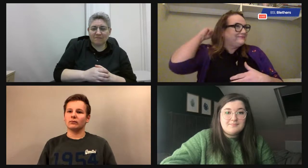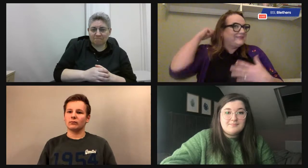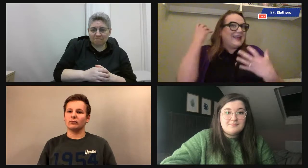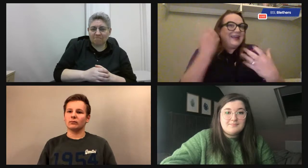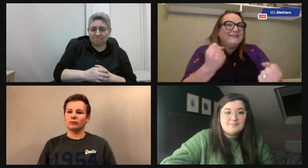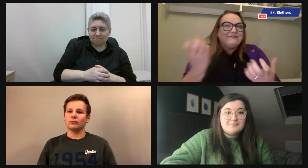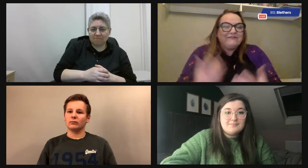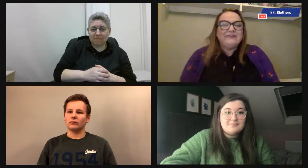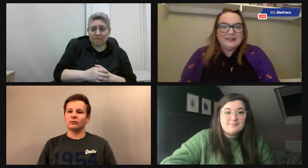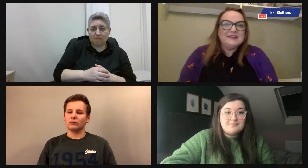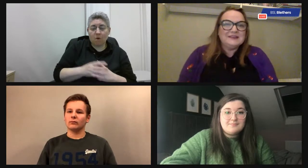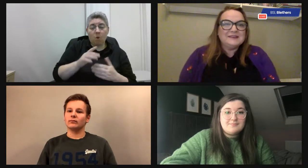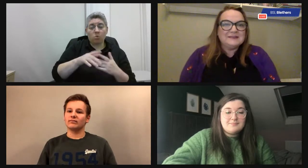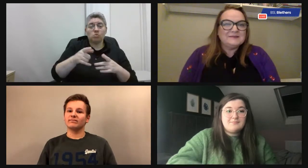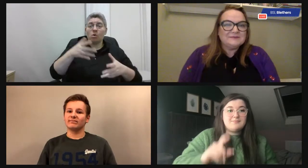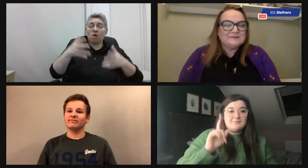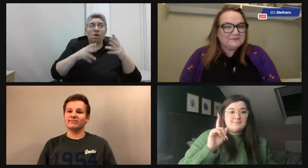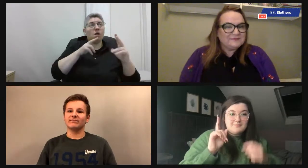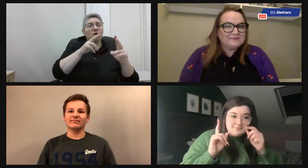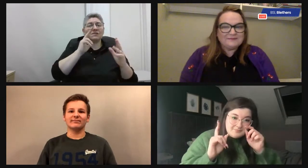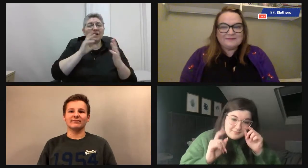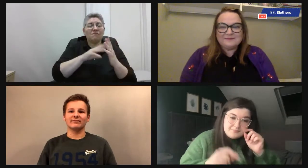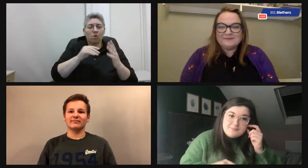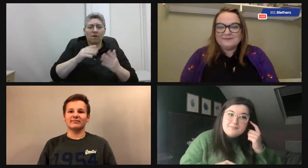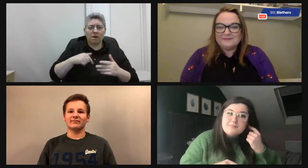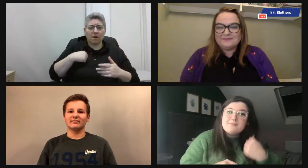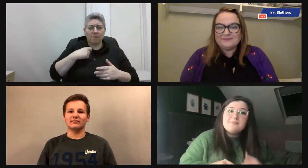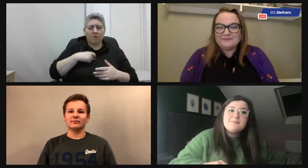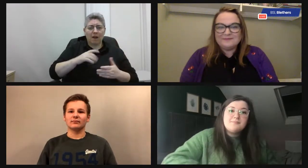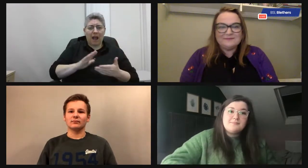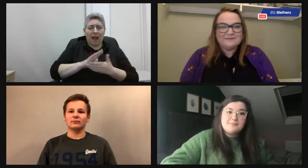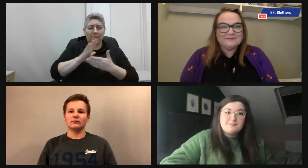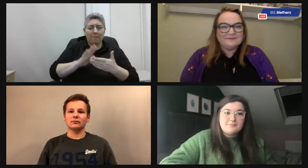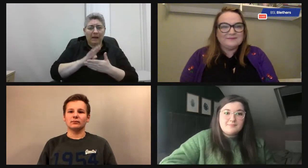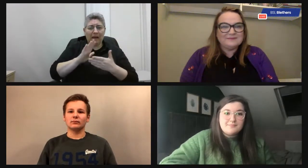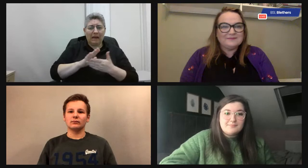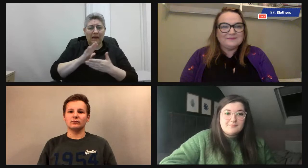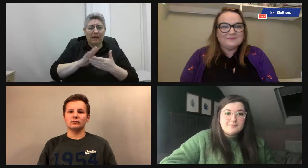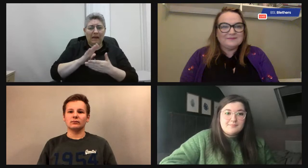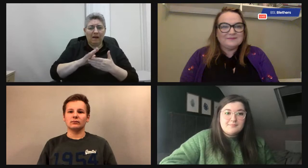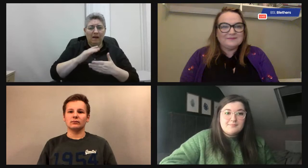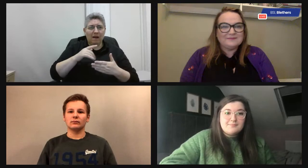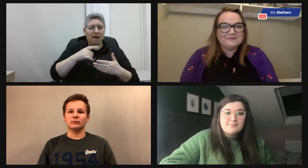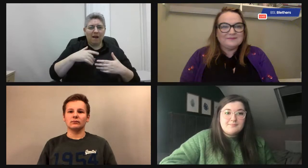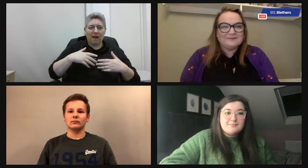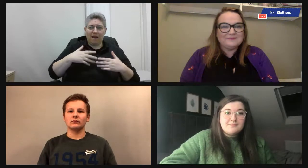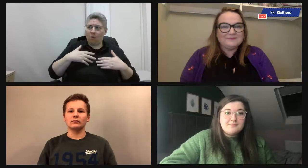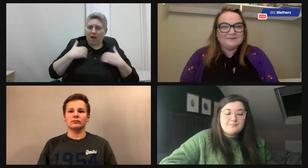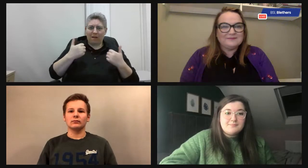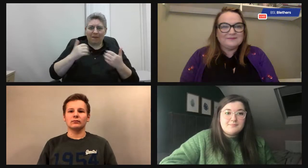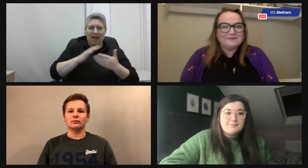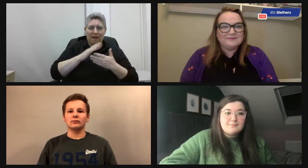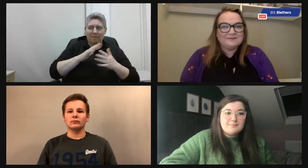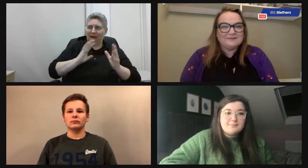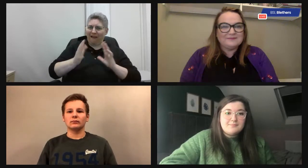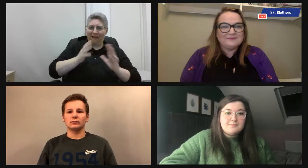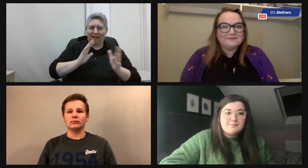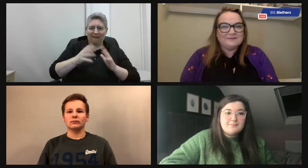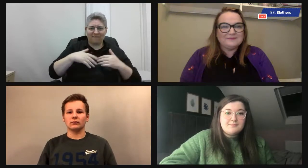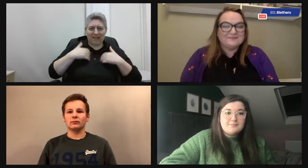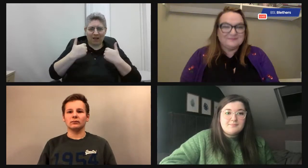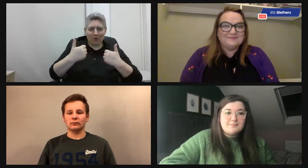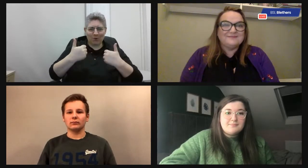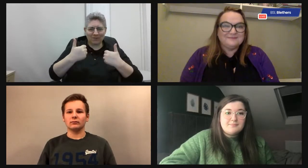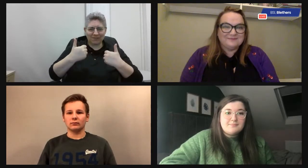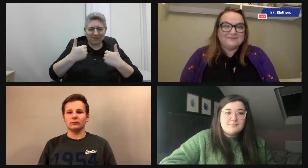and they'll maybe express themselves, and then dialogue and questions and answers will happen. And also, if you've got a language role model, that